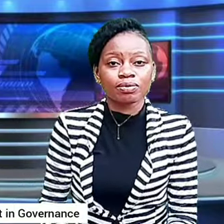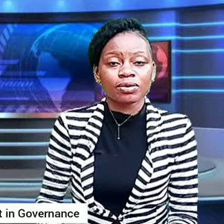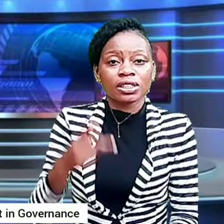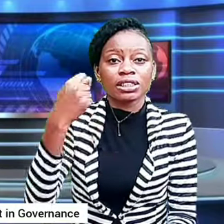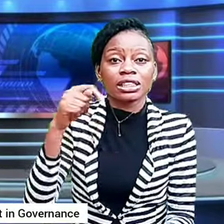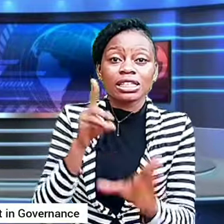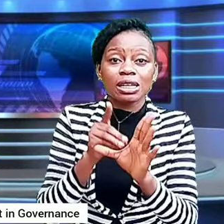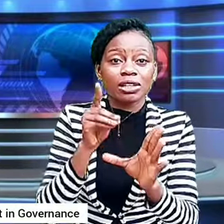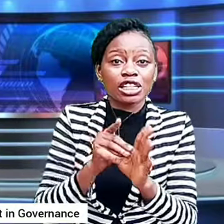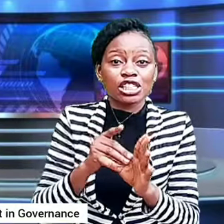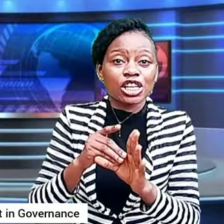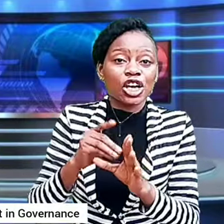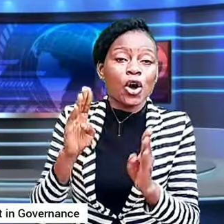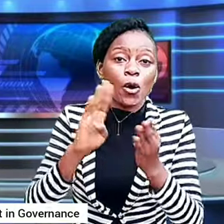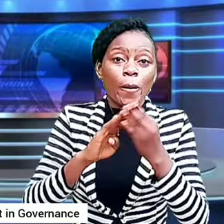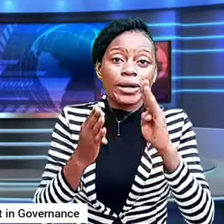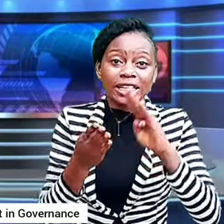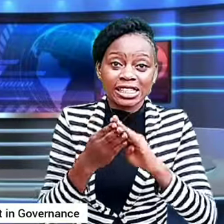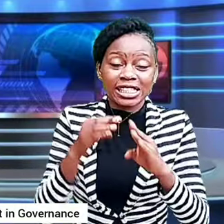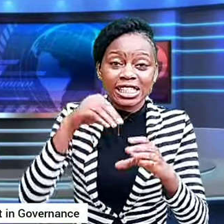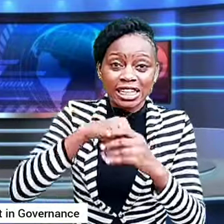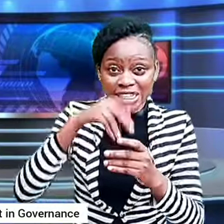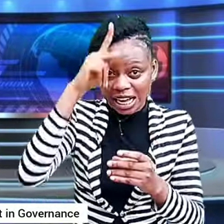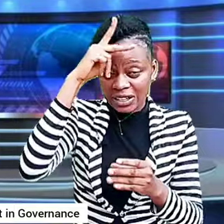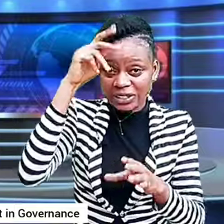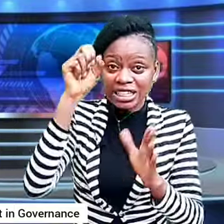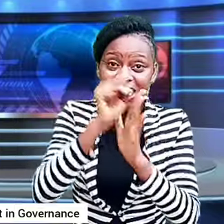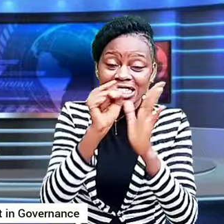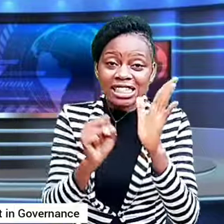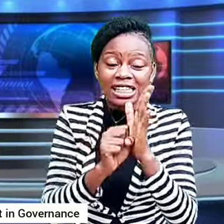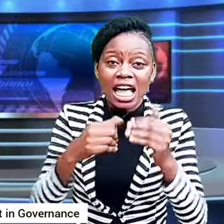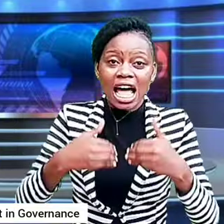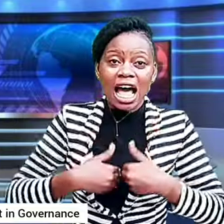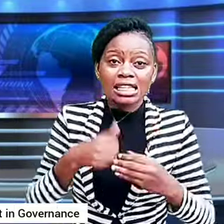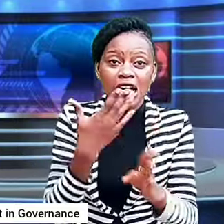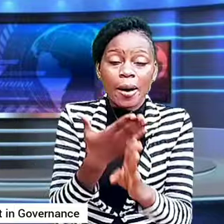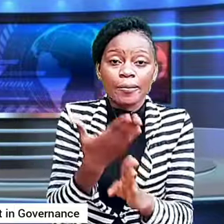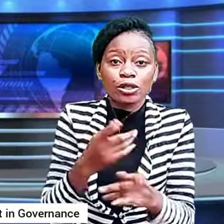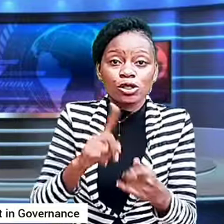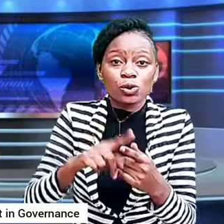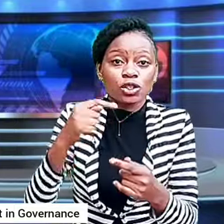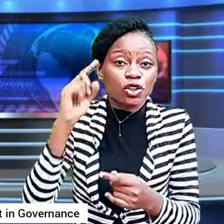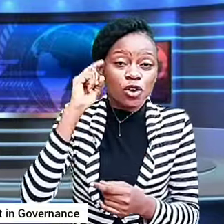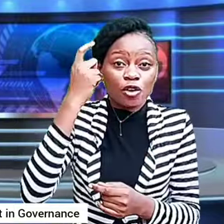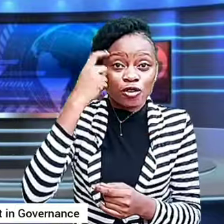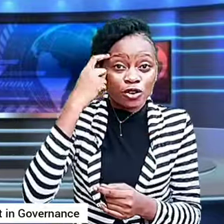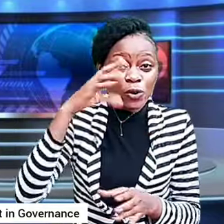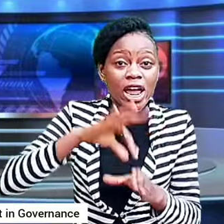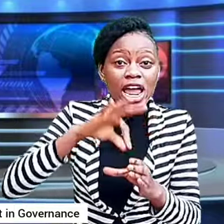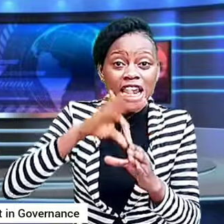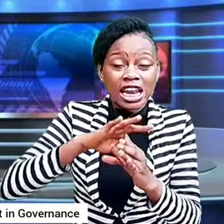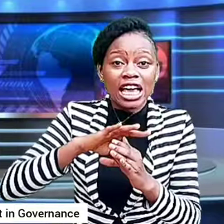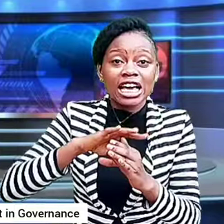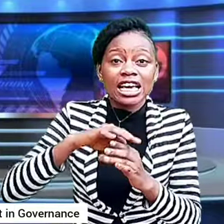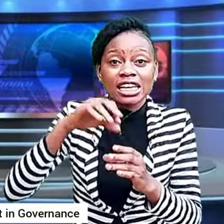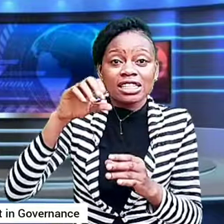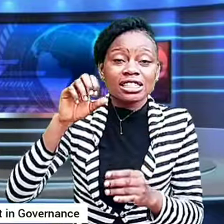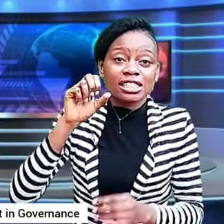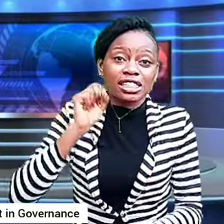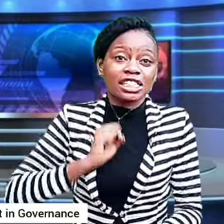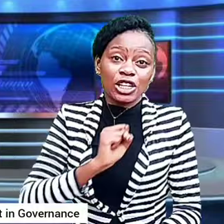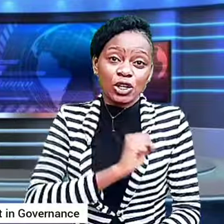The disability community in Kaduna State has appealed to the governor-elect Senator